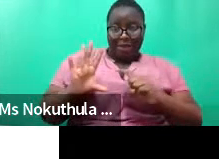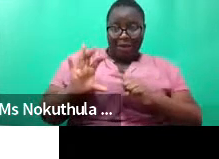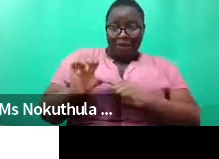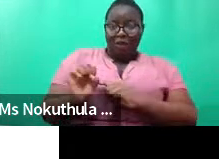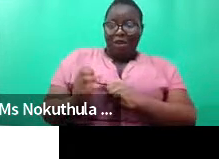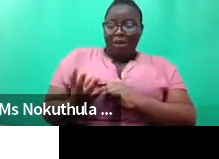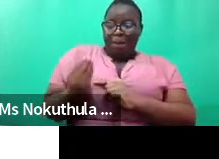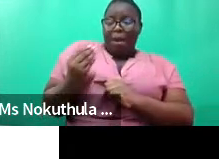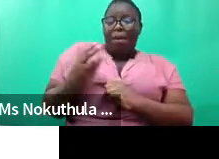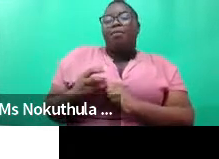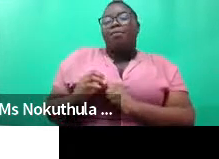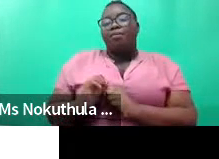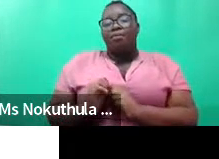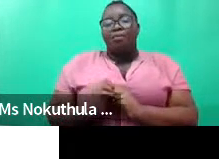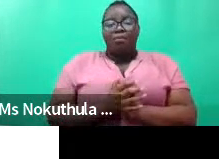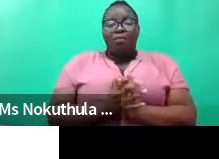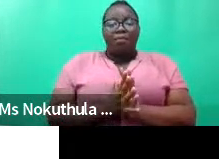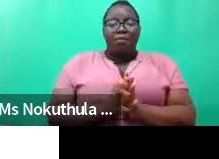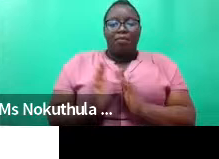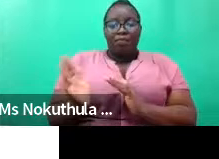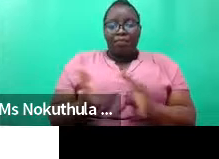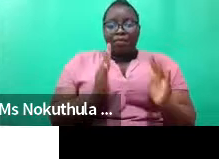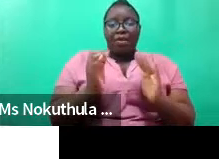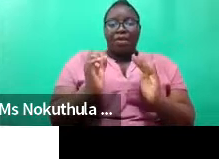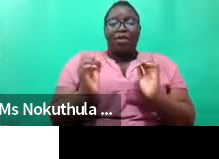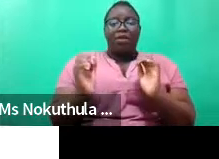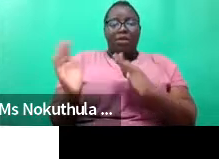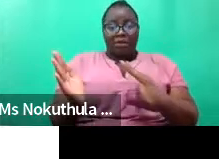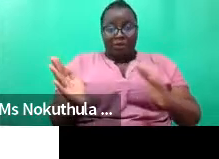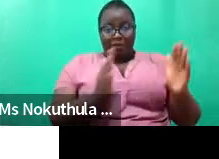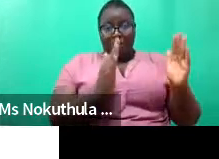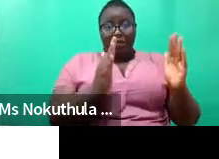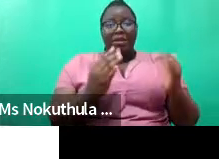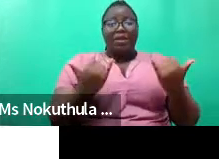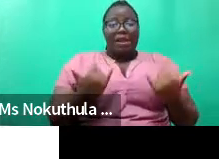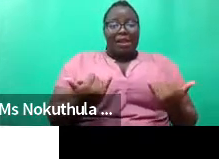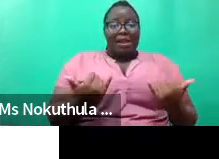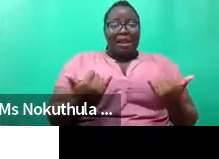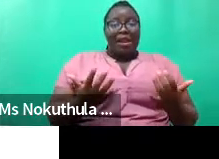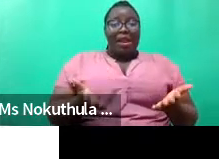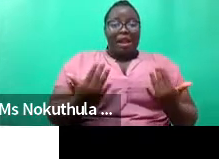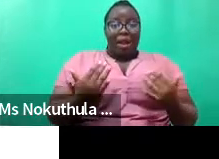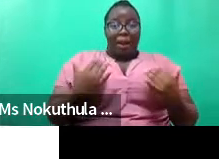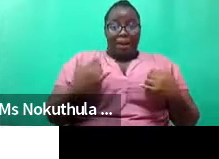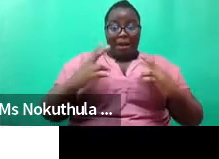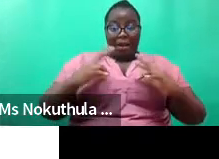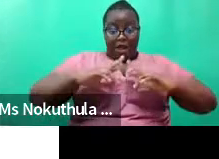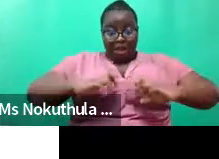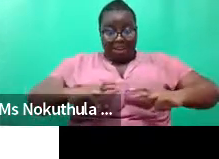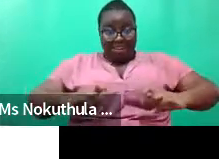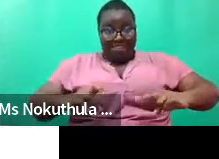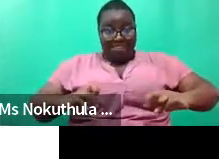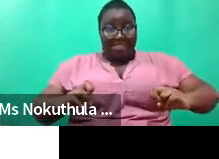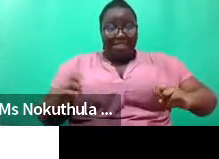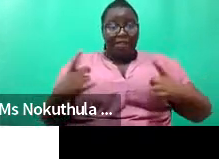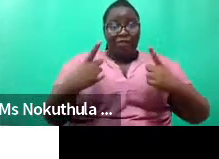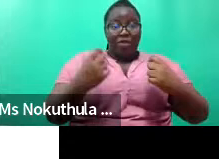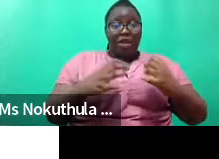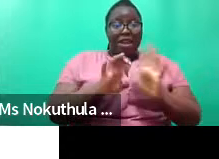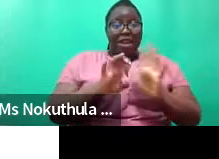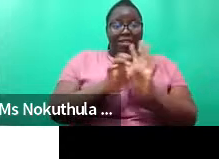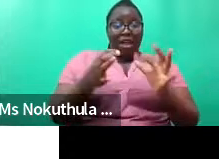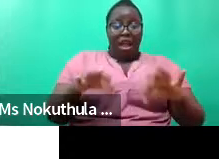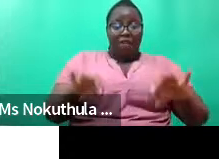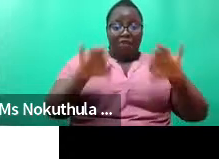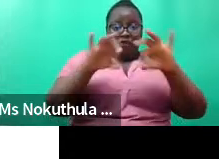please. And then we had, my study was guided under the ethical values. So